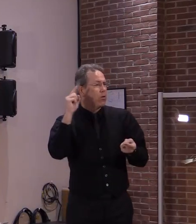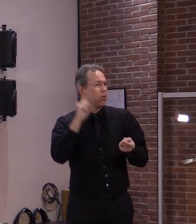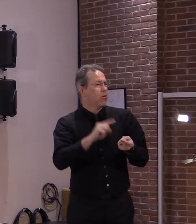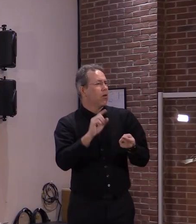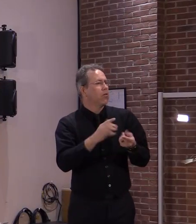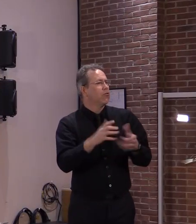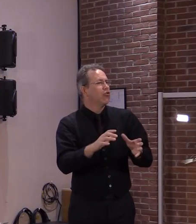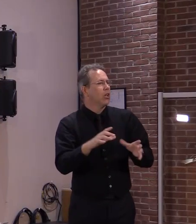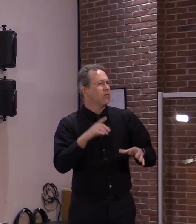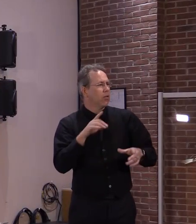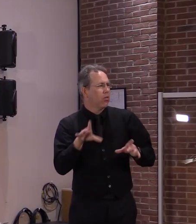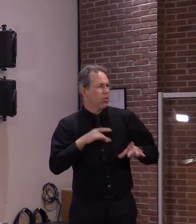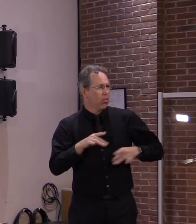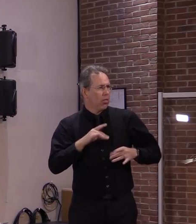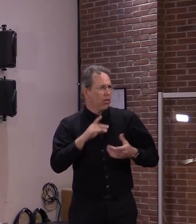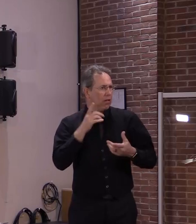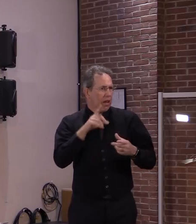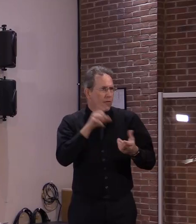that.